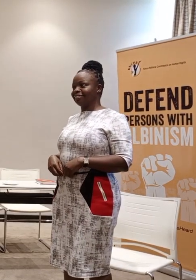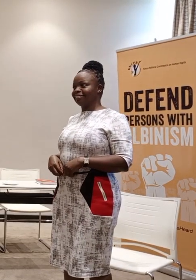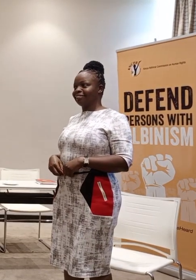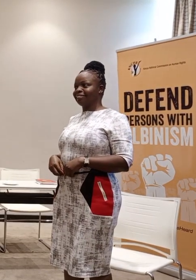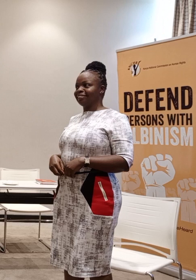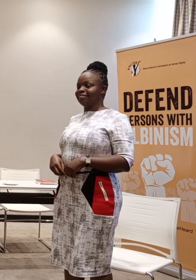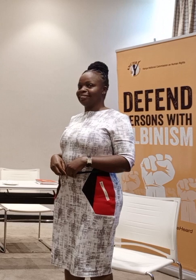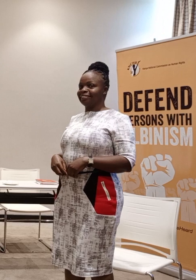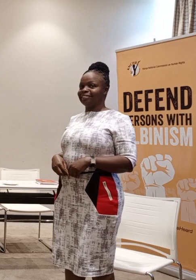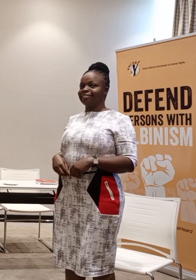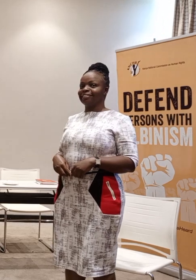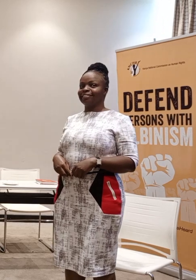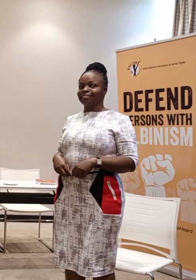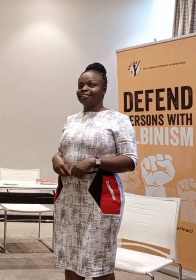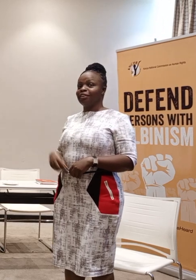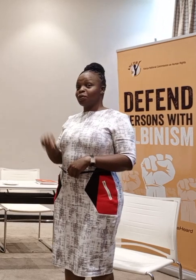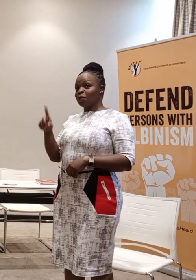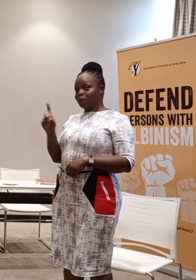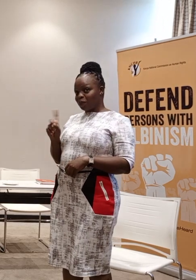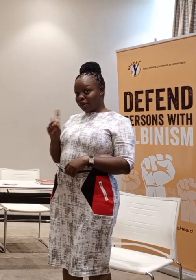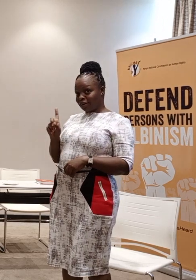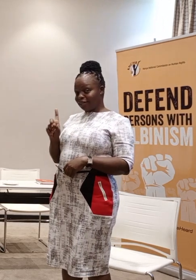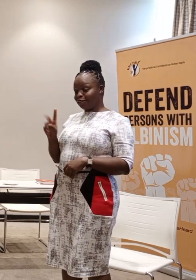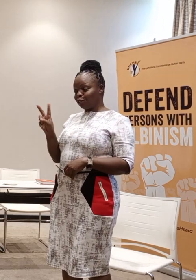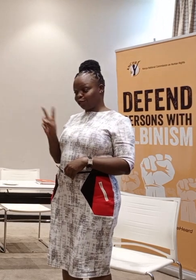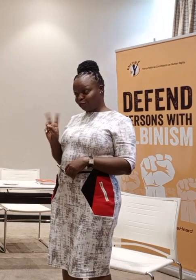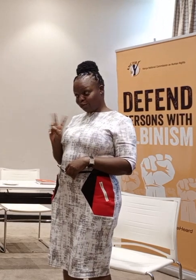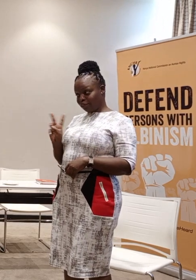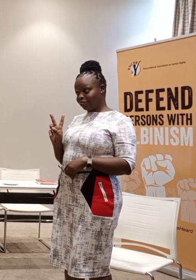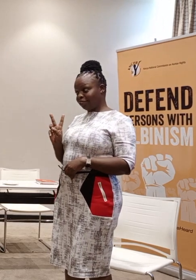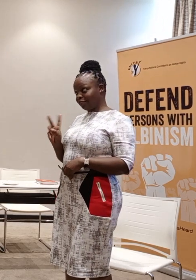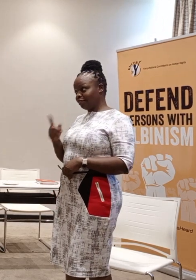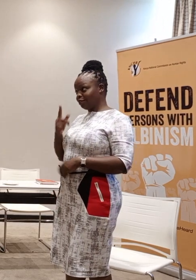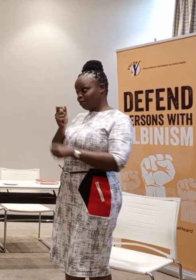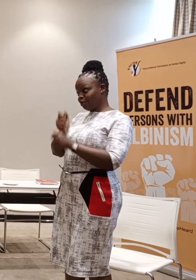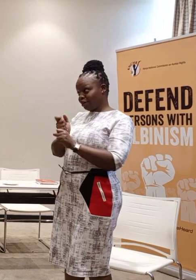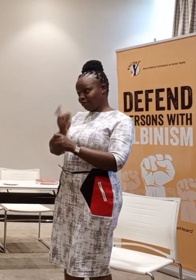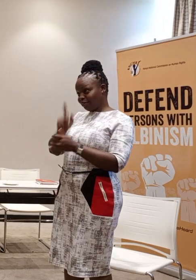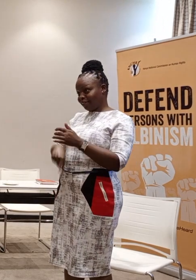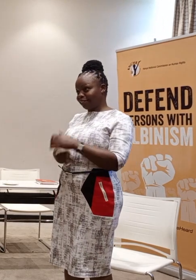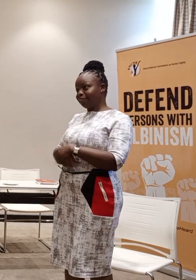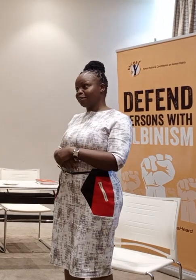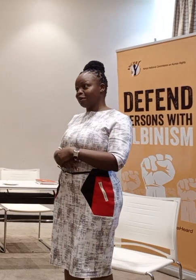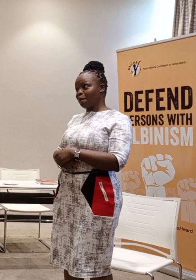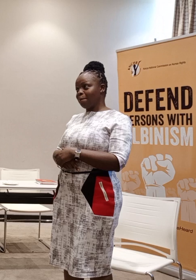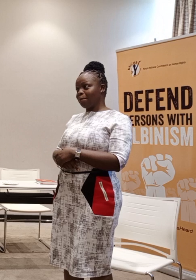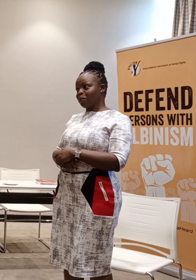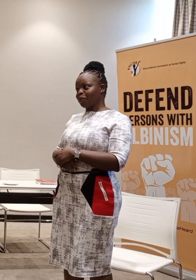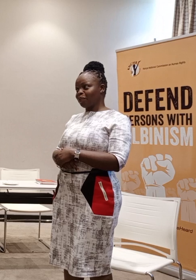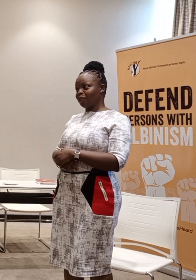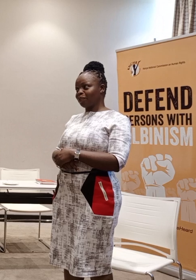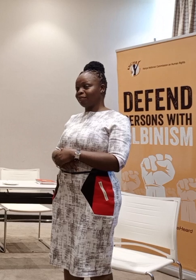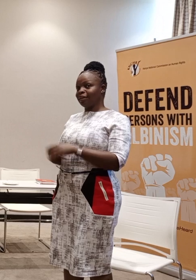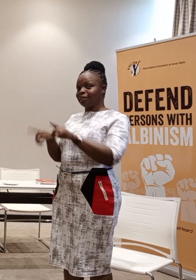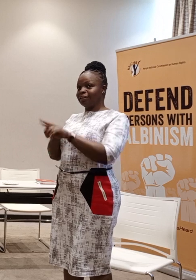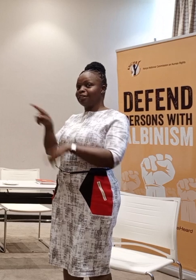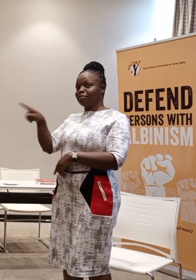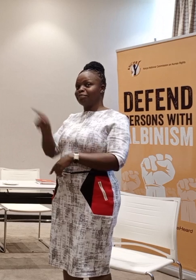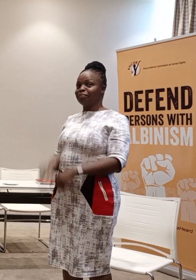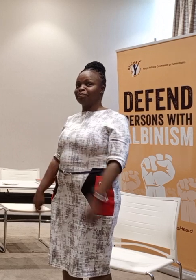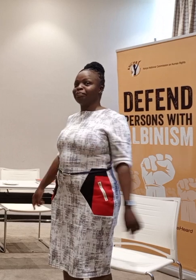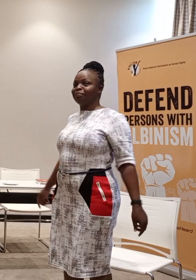because it is just 1-2 minutes. Yes. What we are going to do, we just stretch up